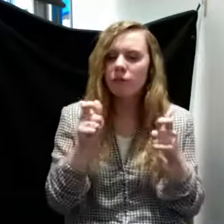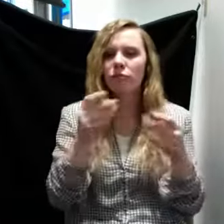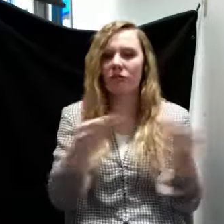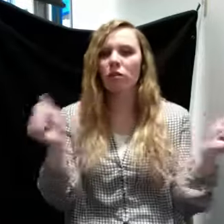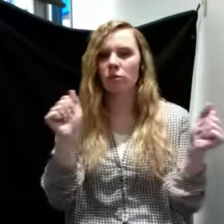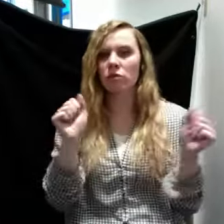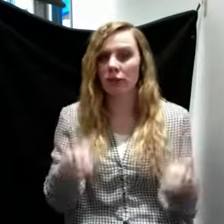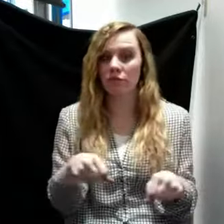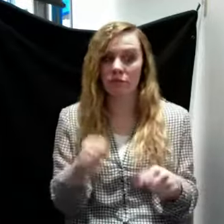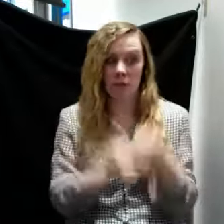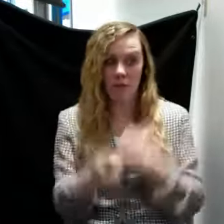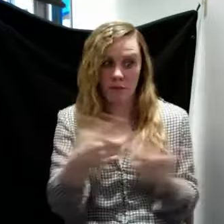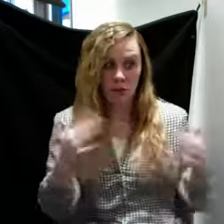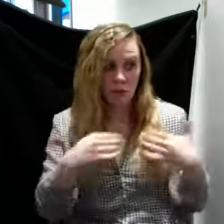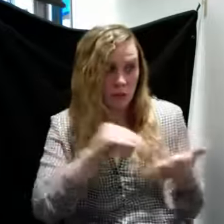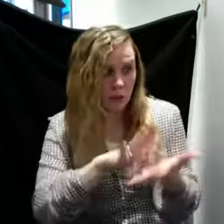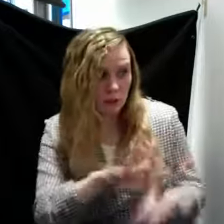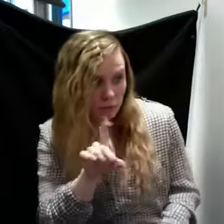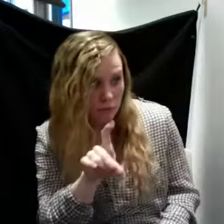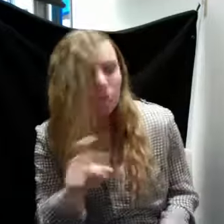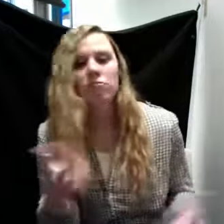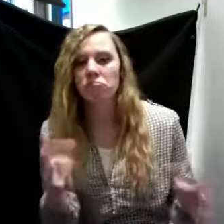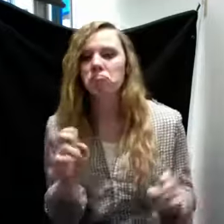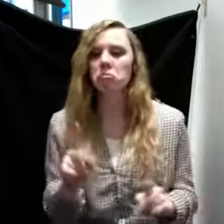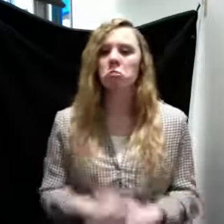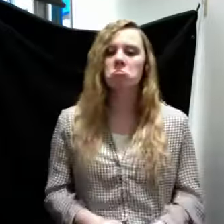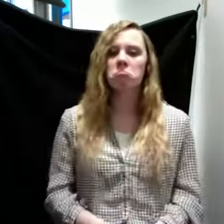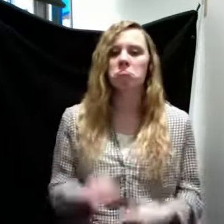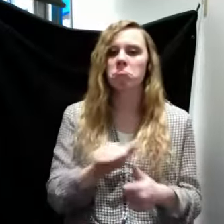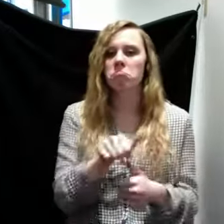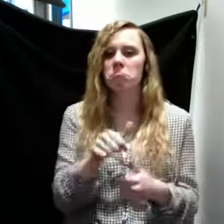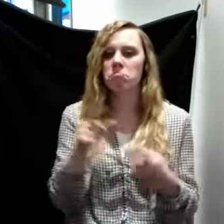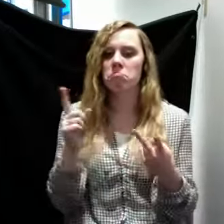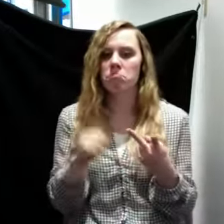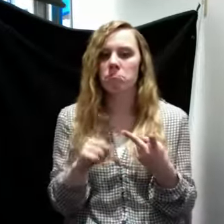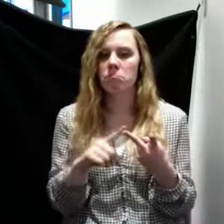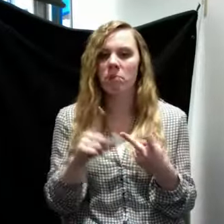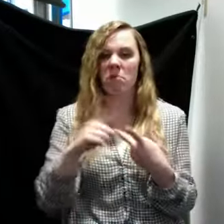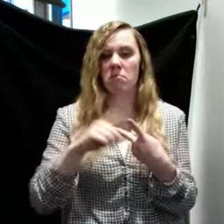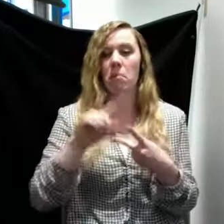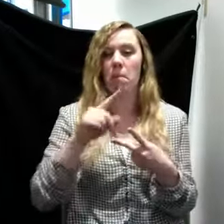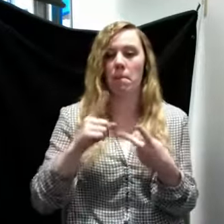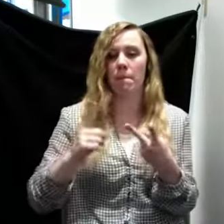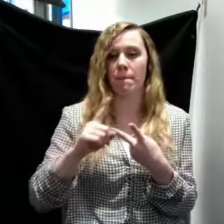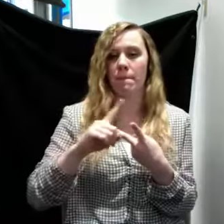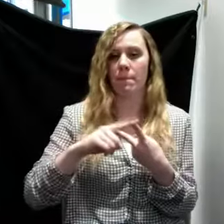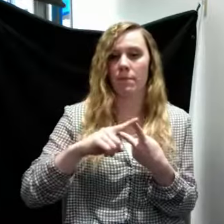Everybody got this? Okay. Other term, there's the two main ones. We're looking at evaporation. This is the second one,